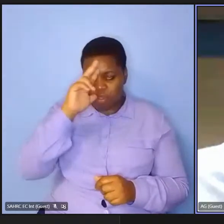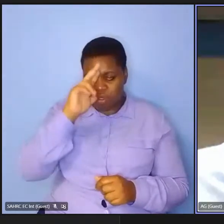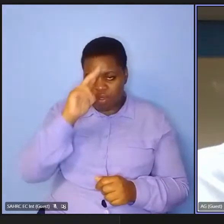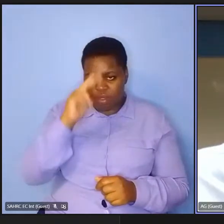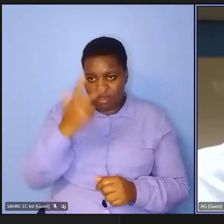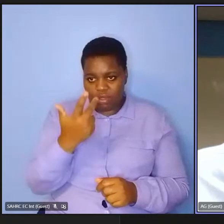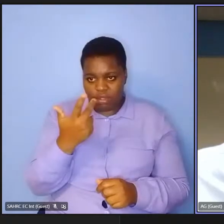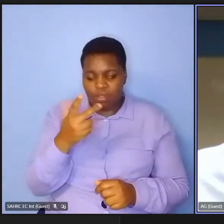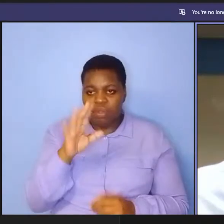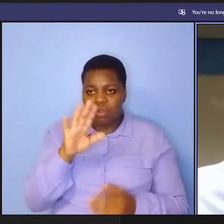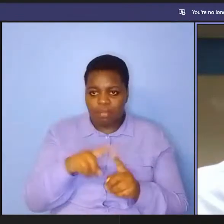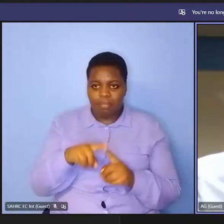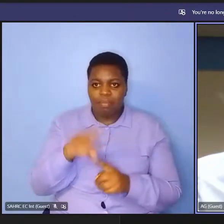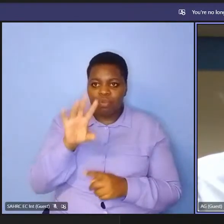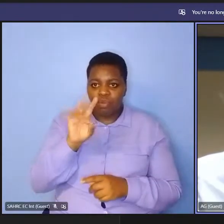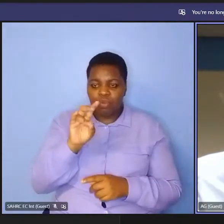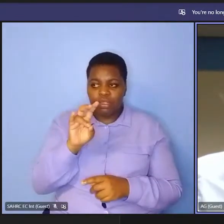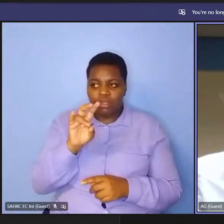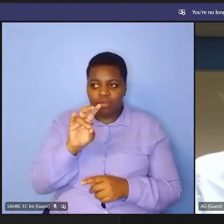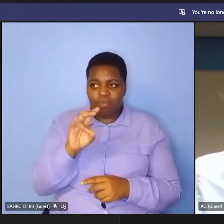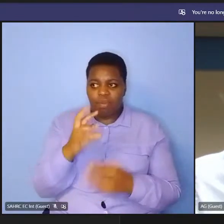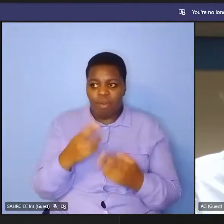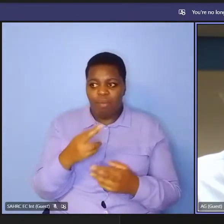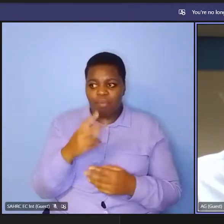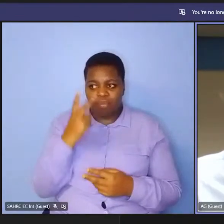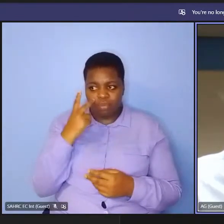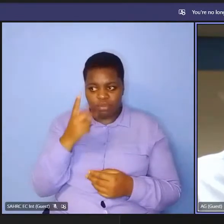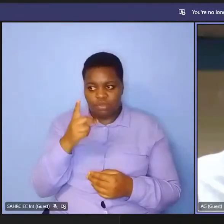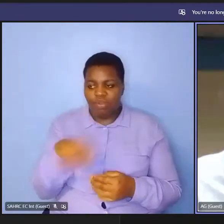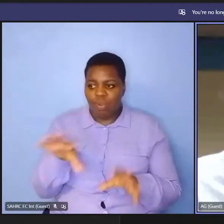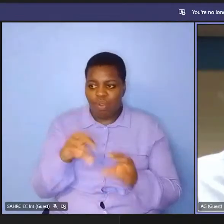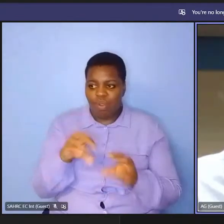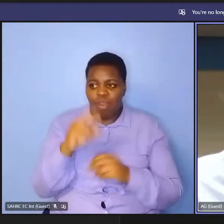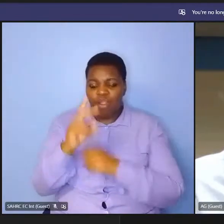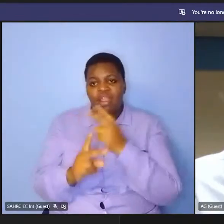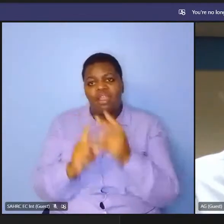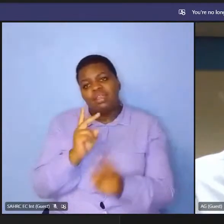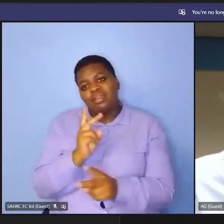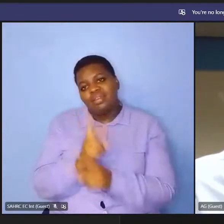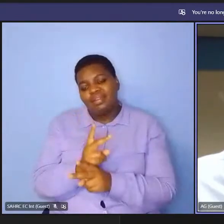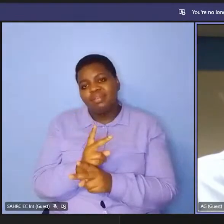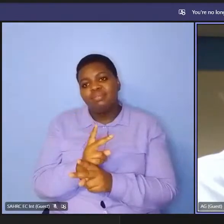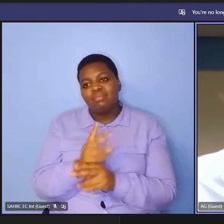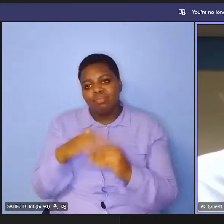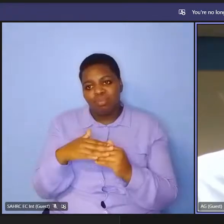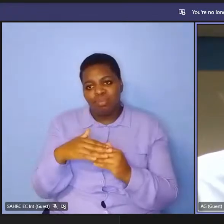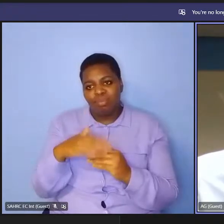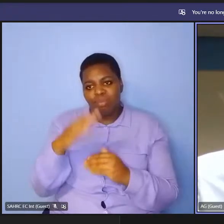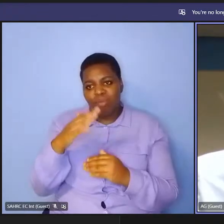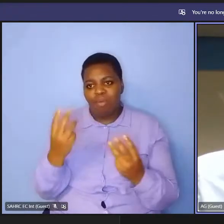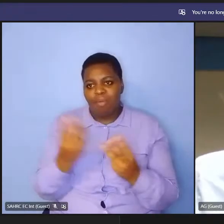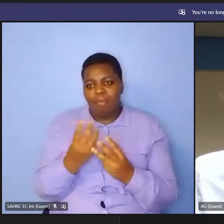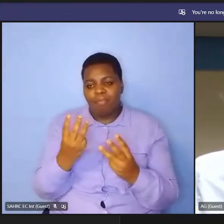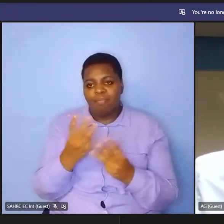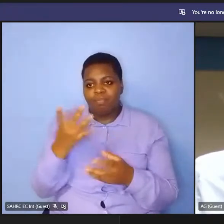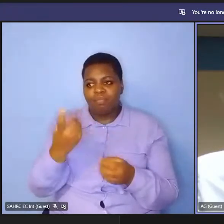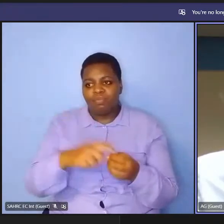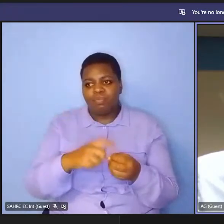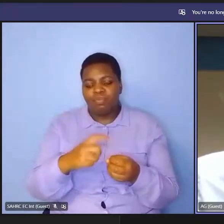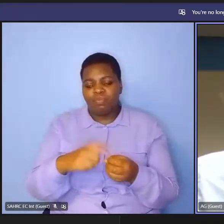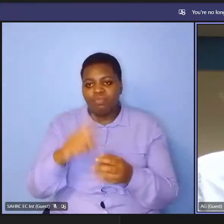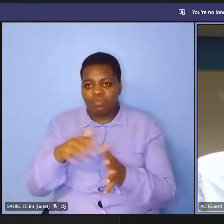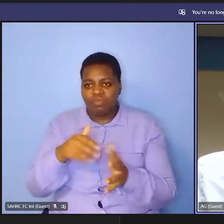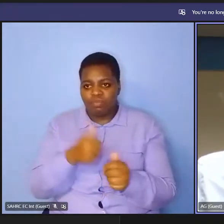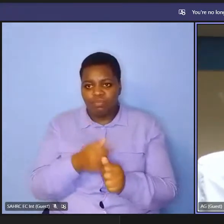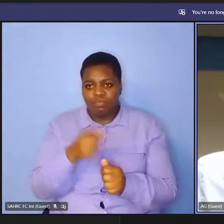also on Wednesday, so we hope to see all of you again, and even more people that would follow